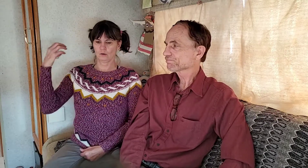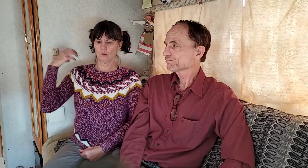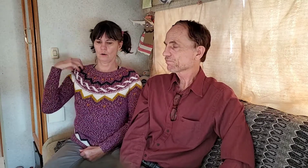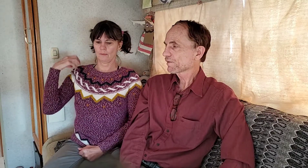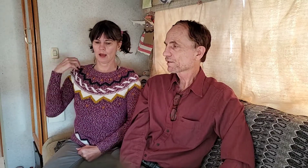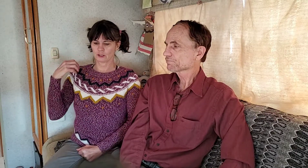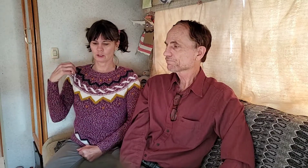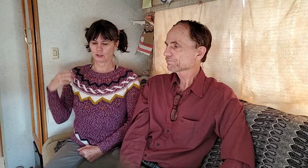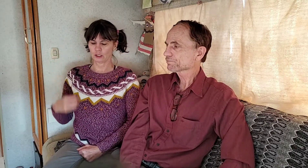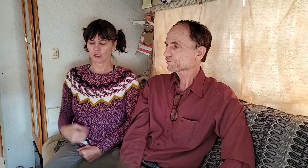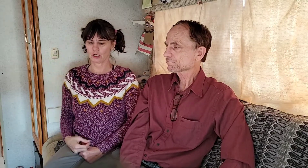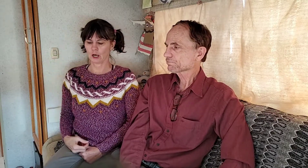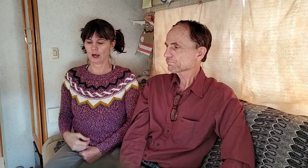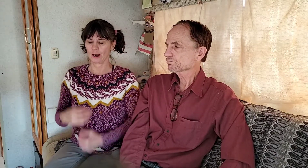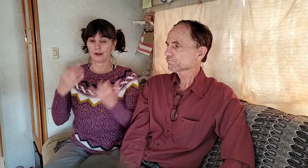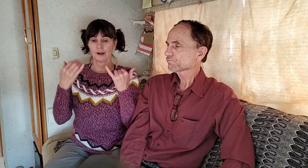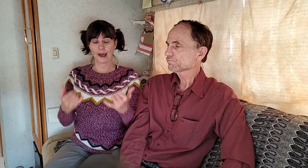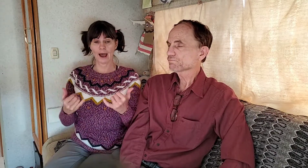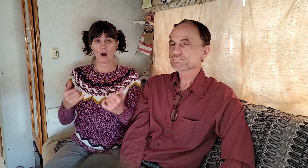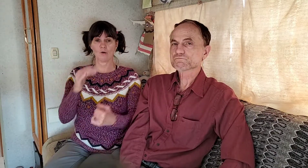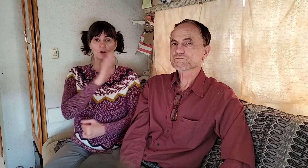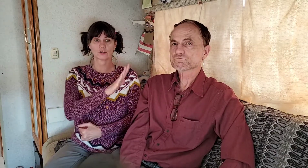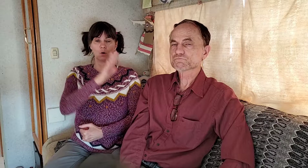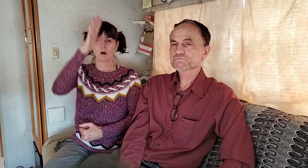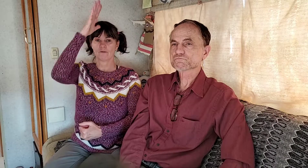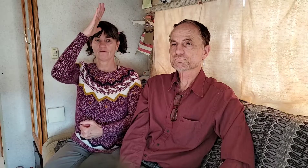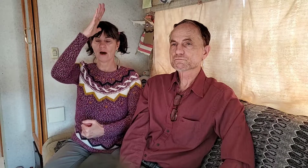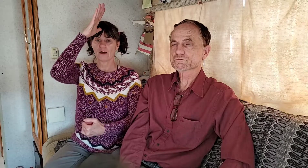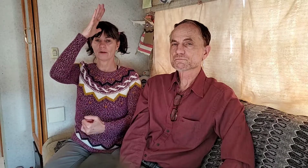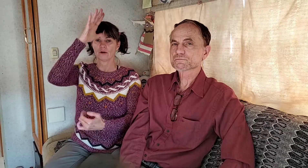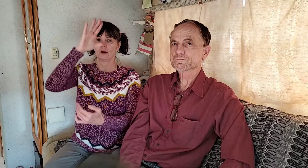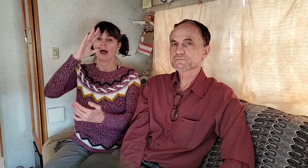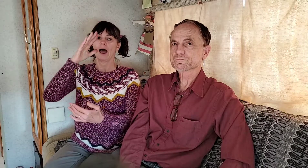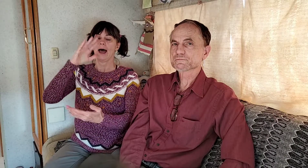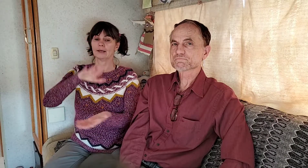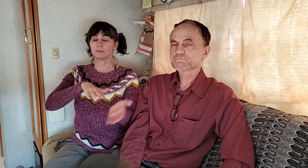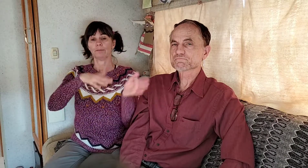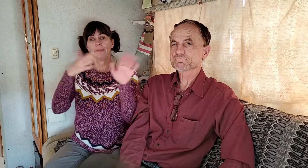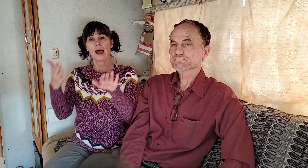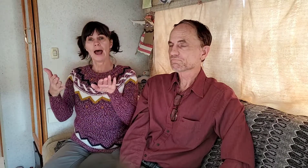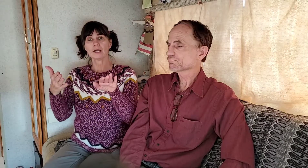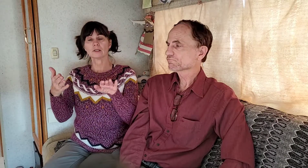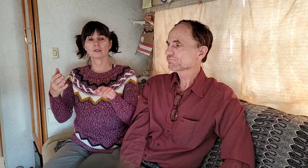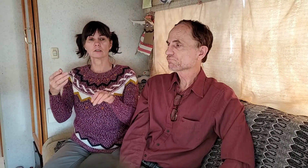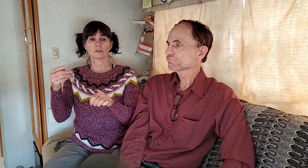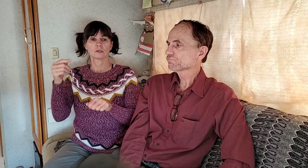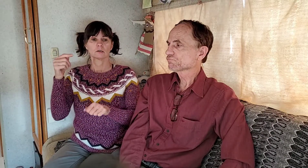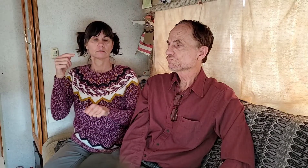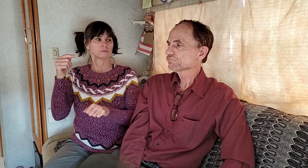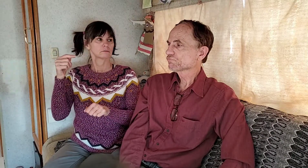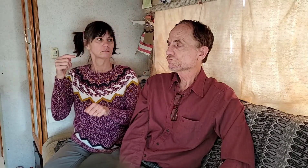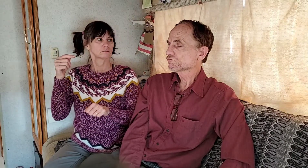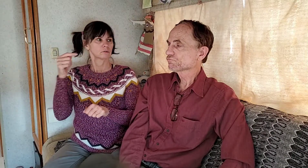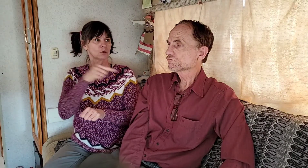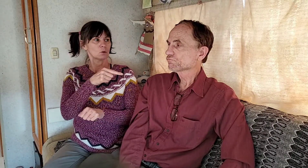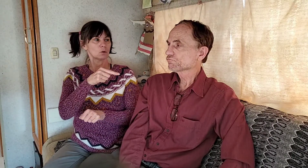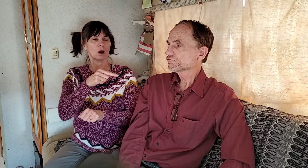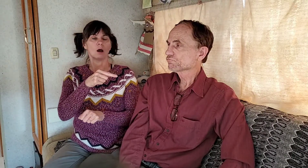Your Majesty, now that your father has passed, you are